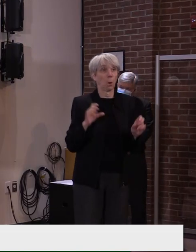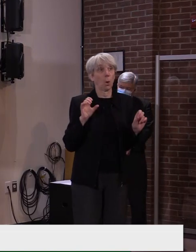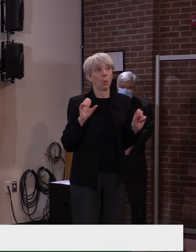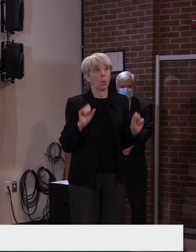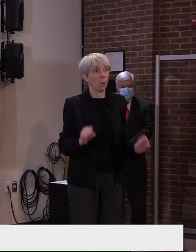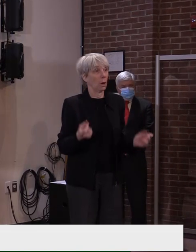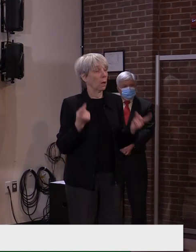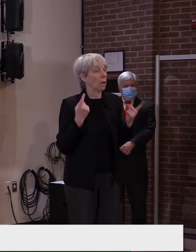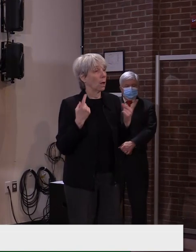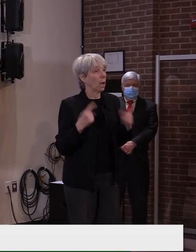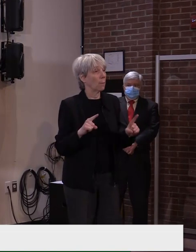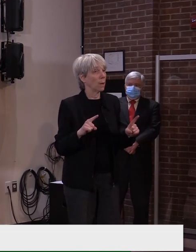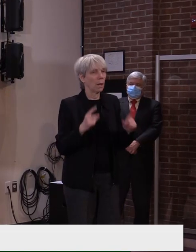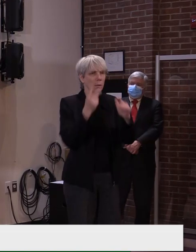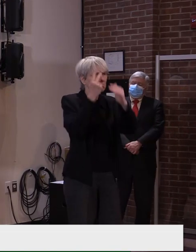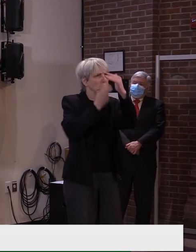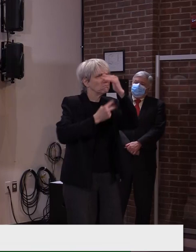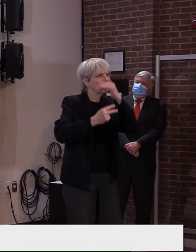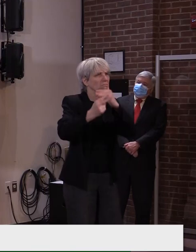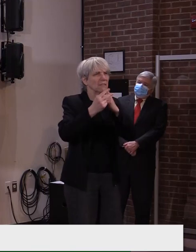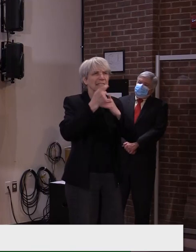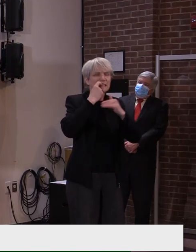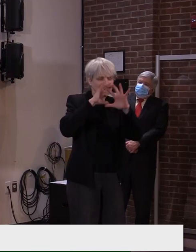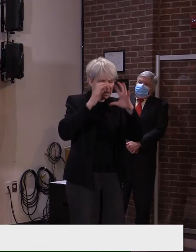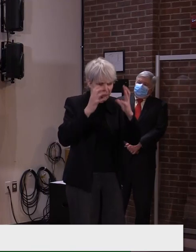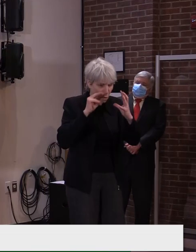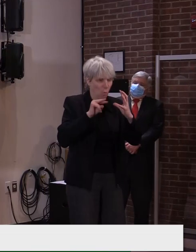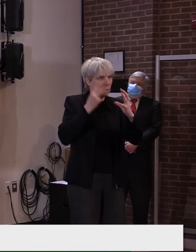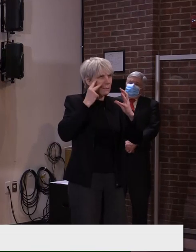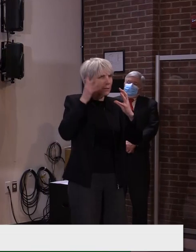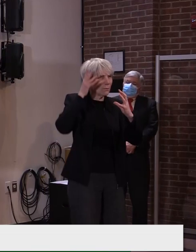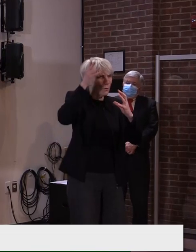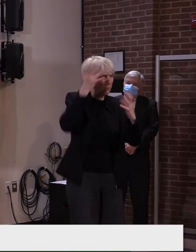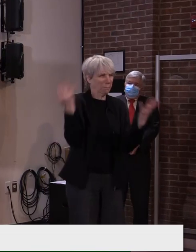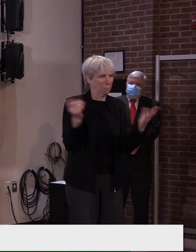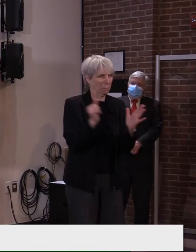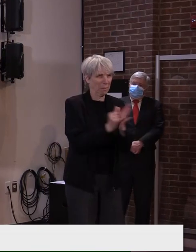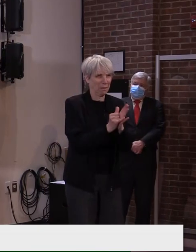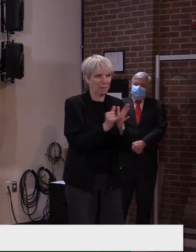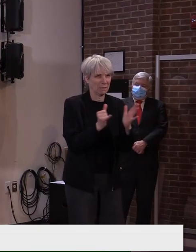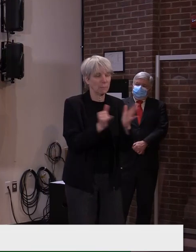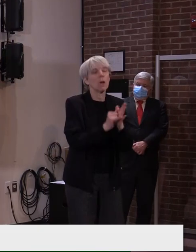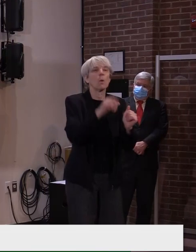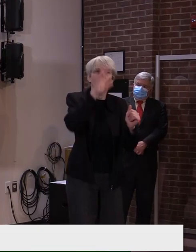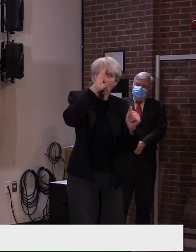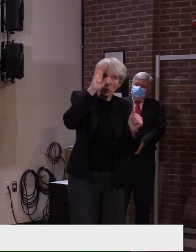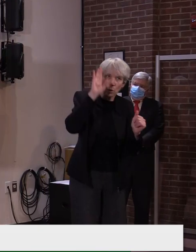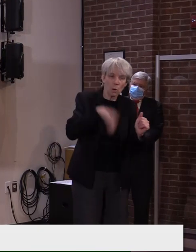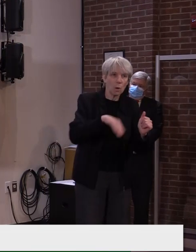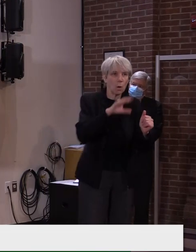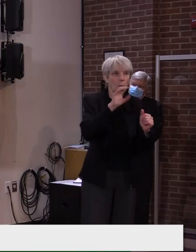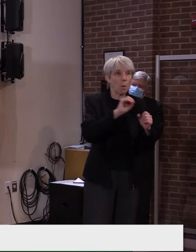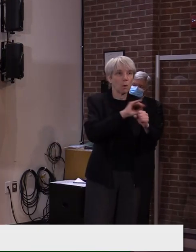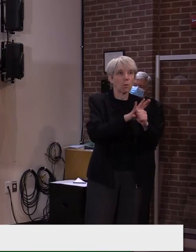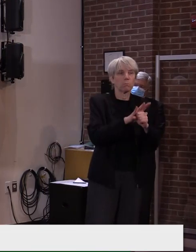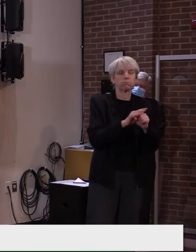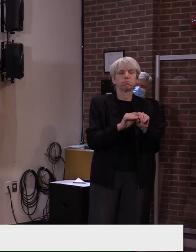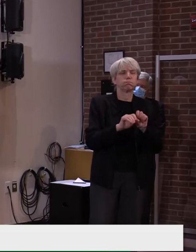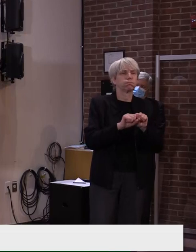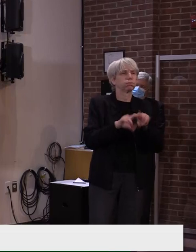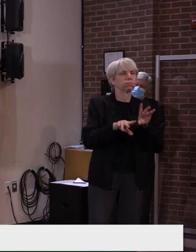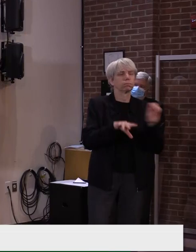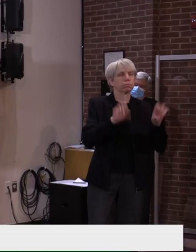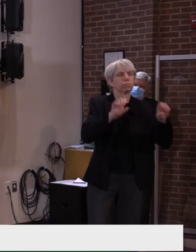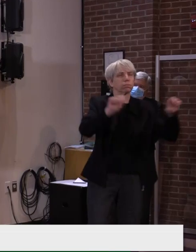coming. We know that it transmits very quickly, and we know that we